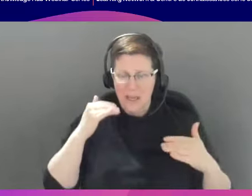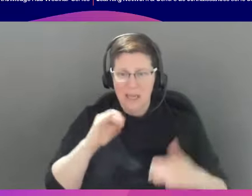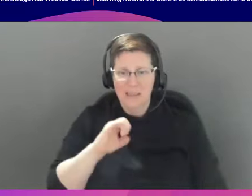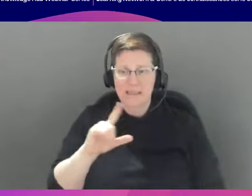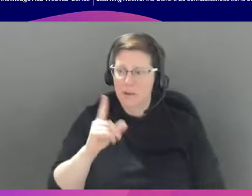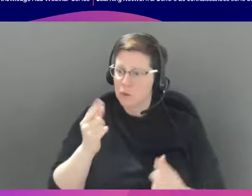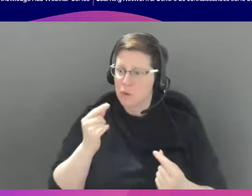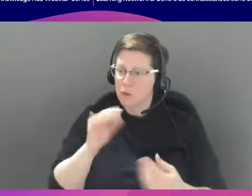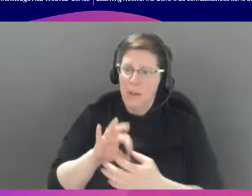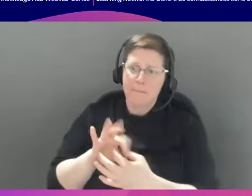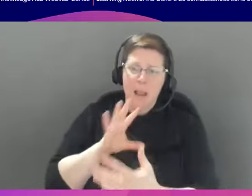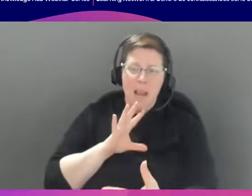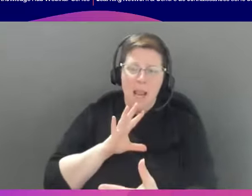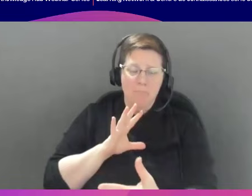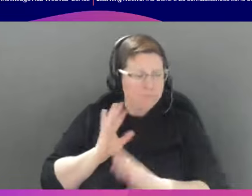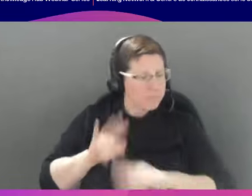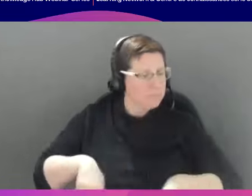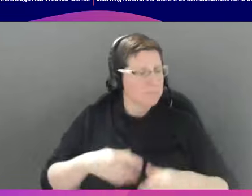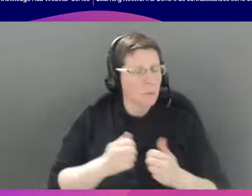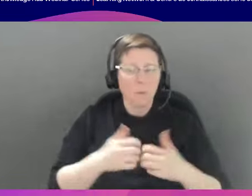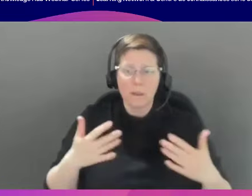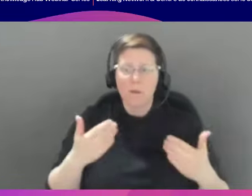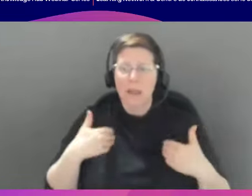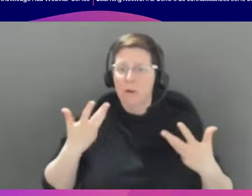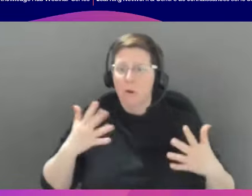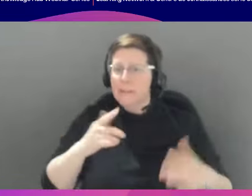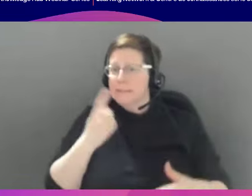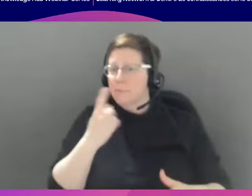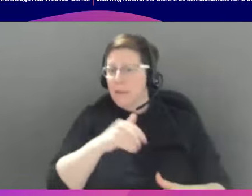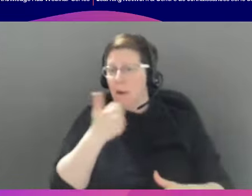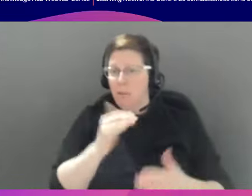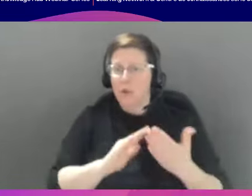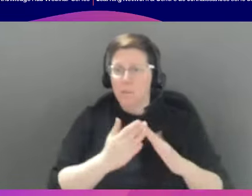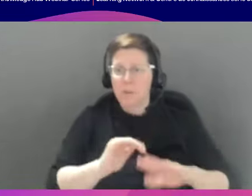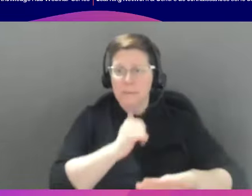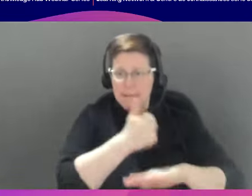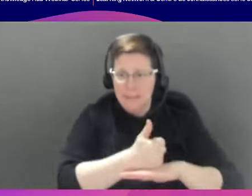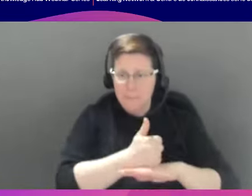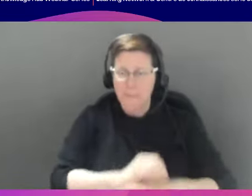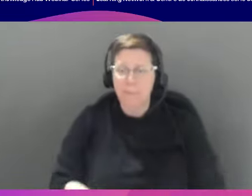leave the incel community cold turkey without having any other communities to fall back on.